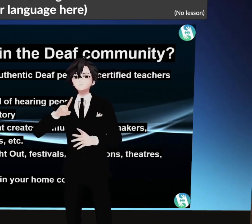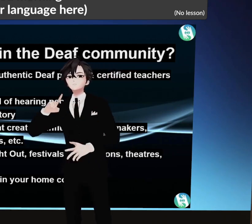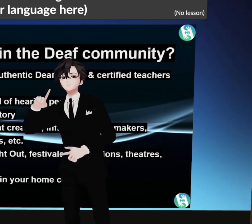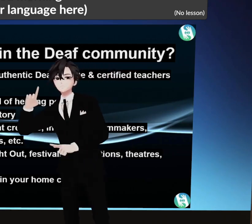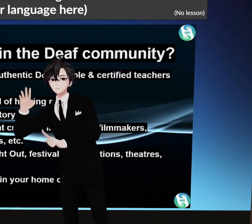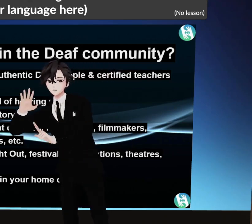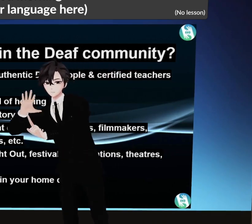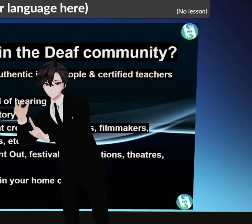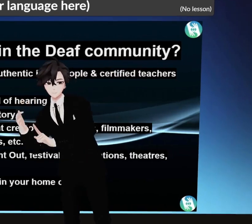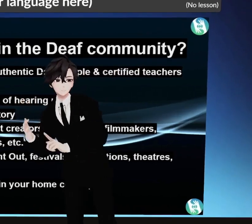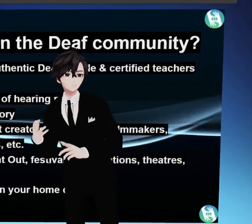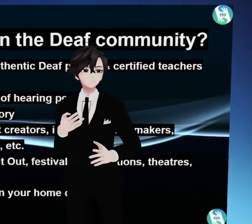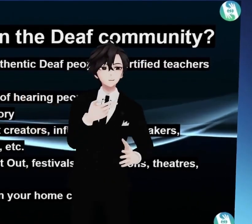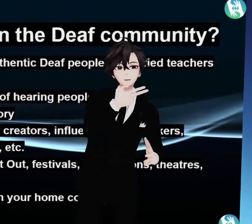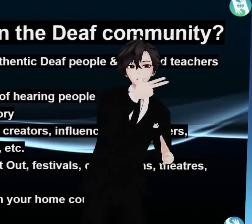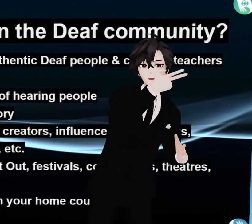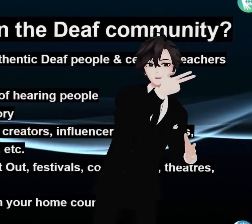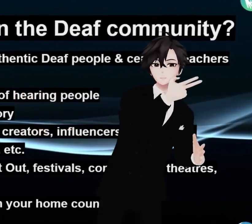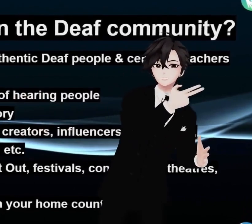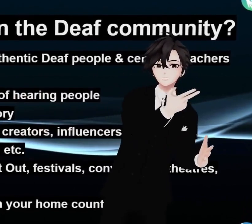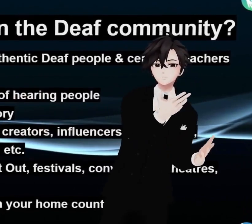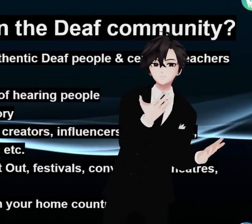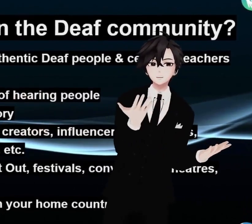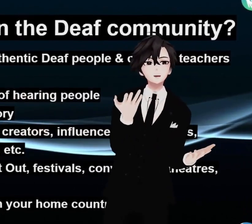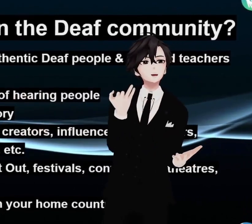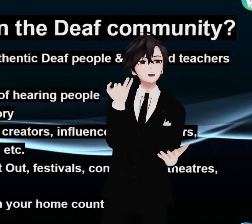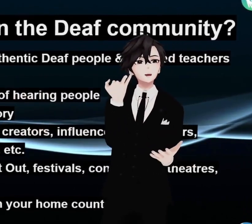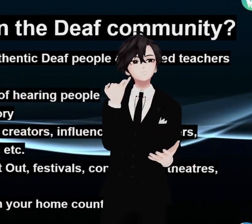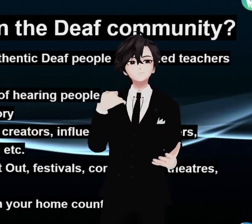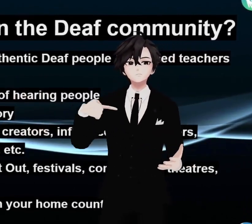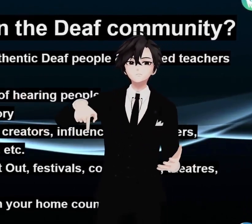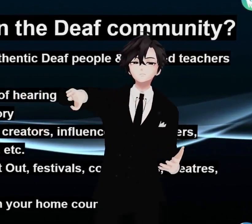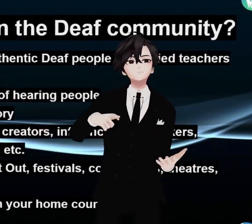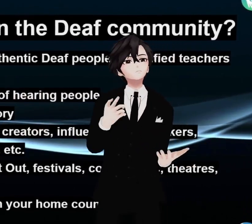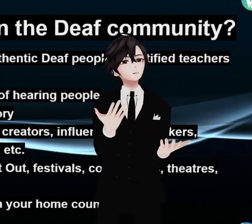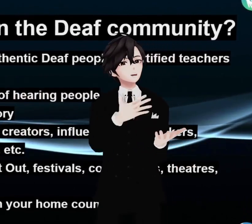And of course, the best part is to learn about deaf culture and history.